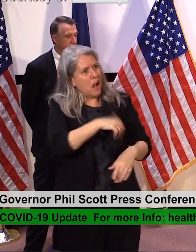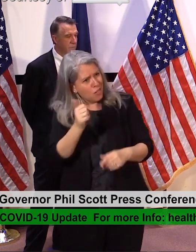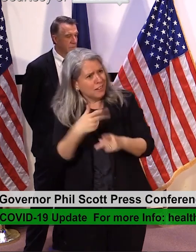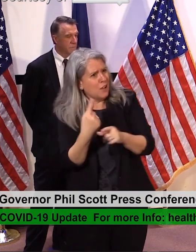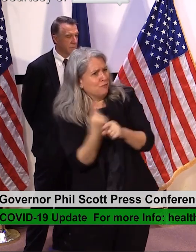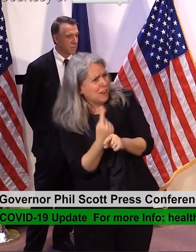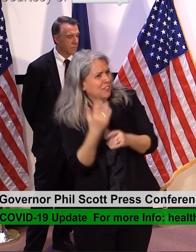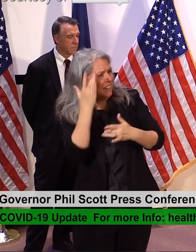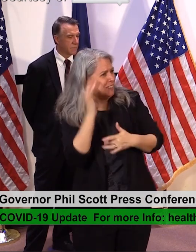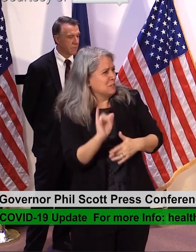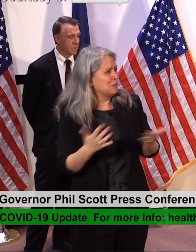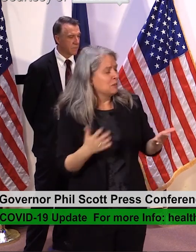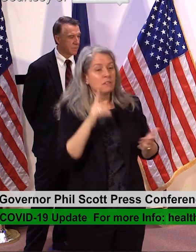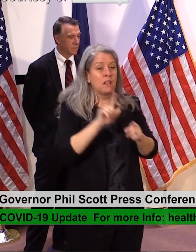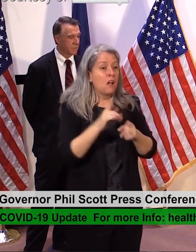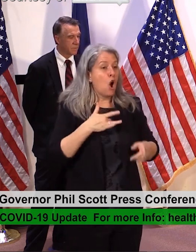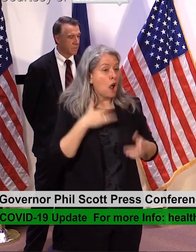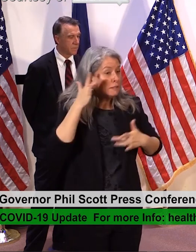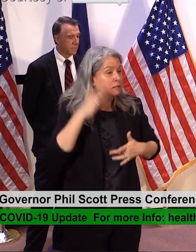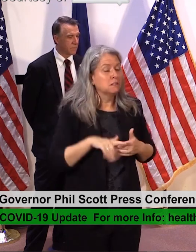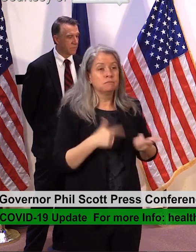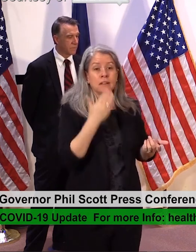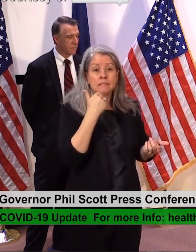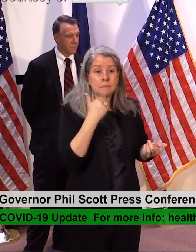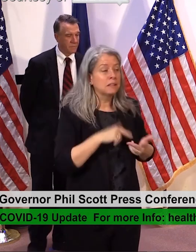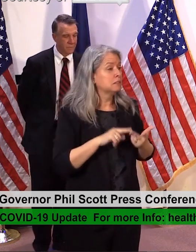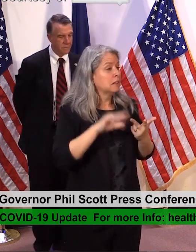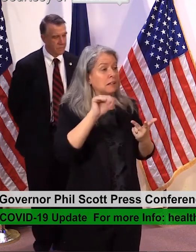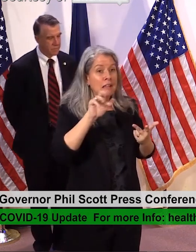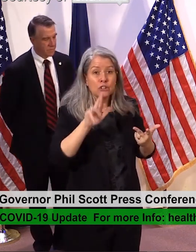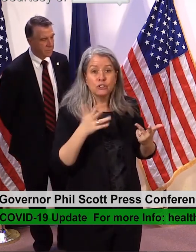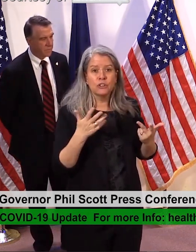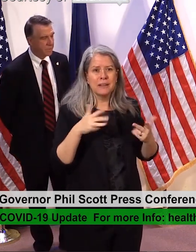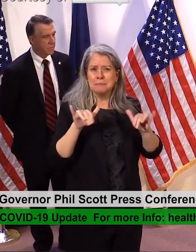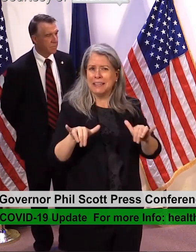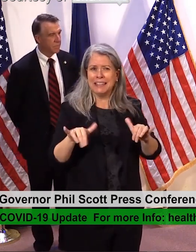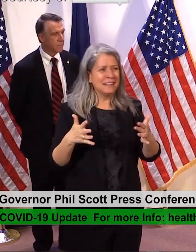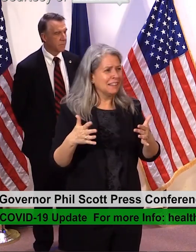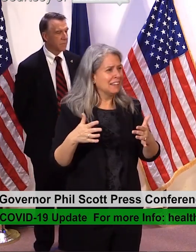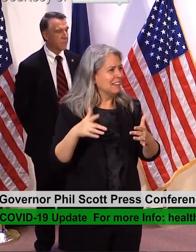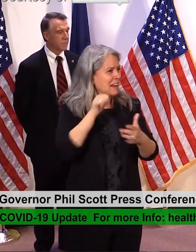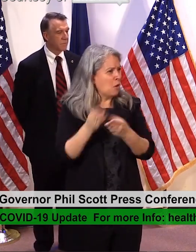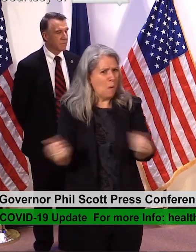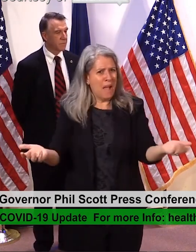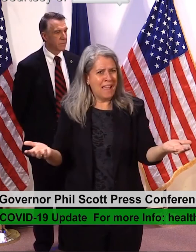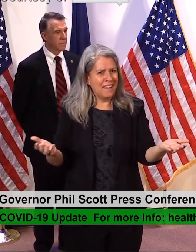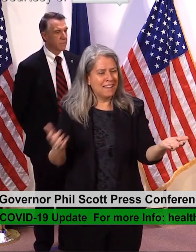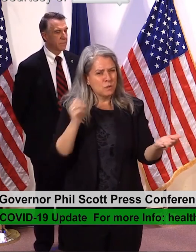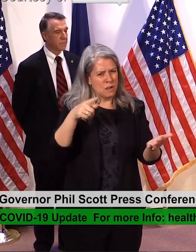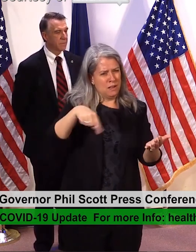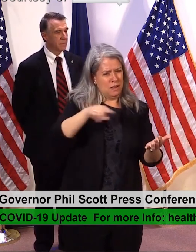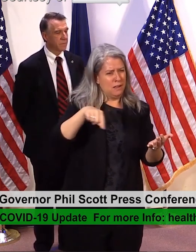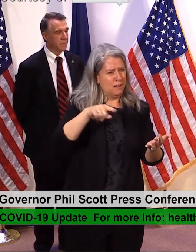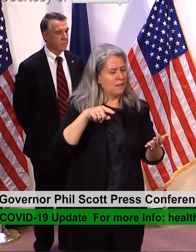would have hospitalized somebody with heart disease or diabetes or cancer are still going to hospitalize them. So can some of